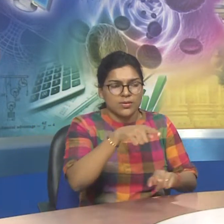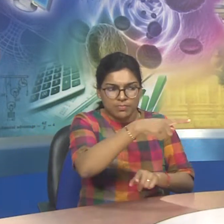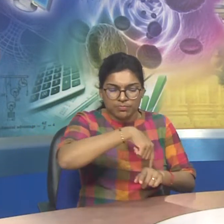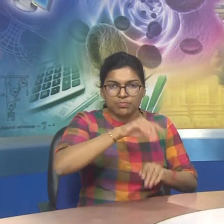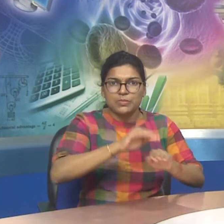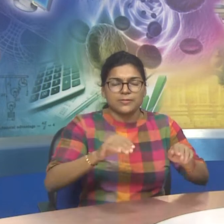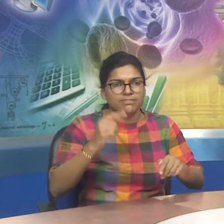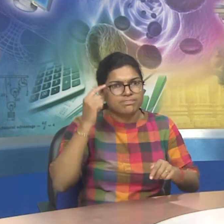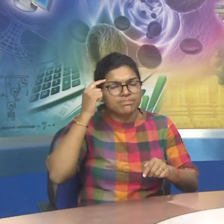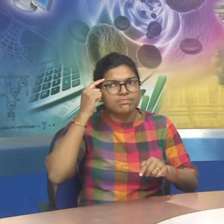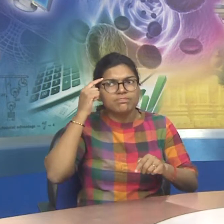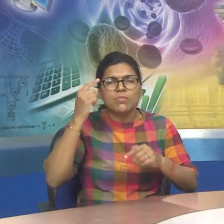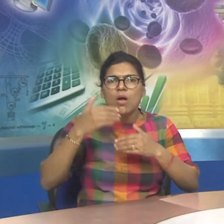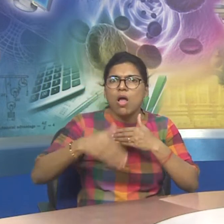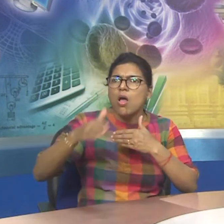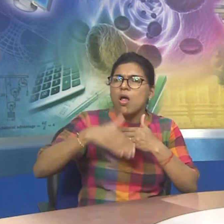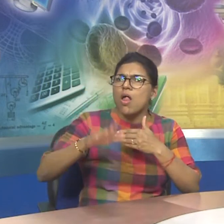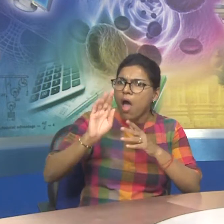and arms makers.